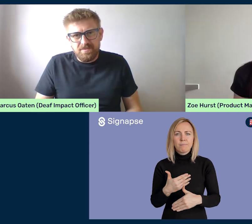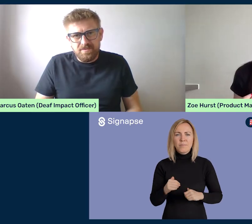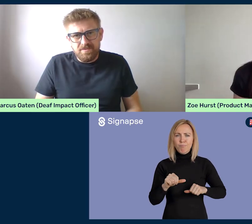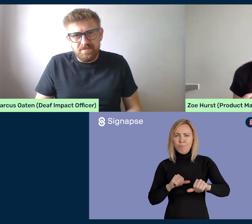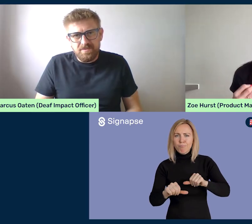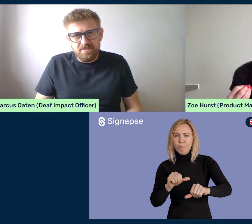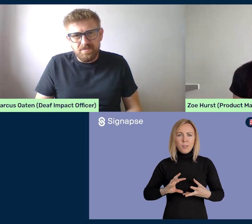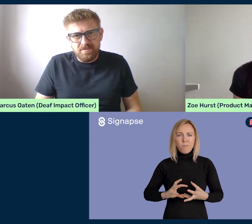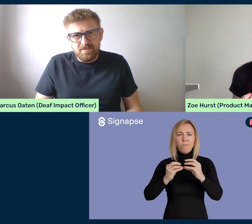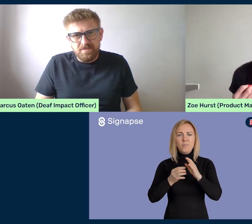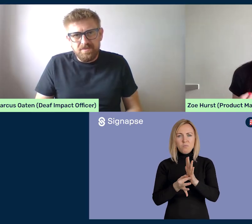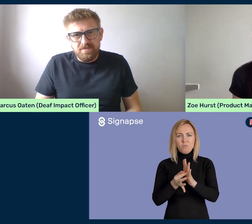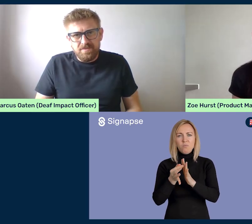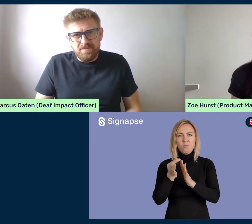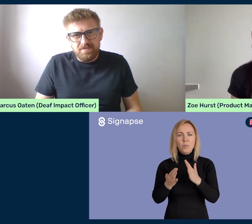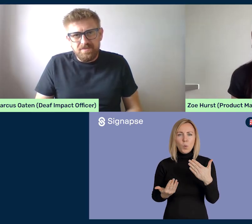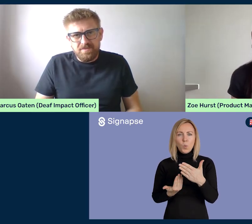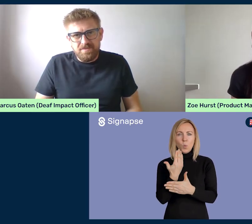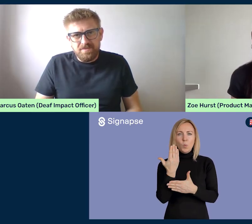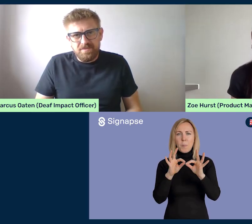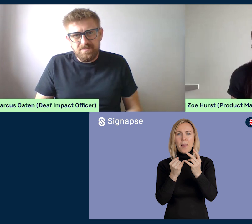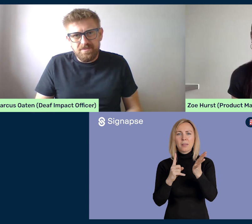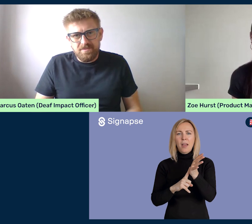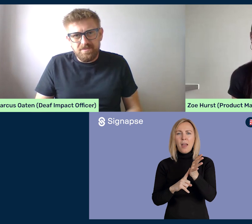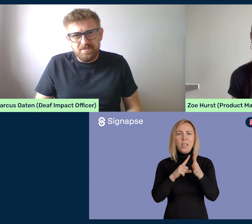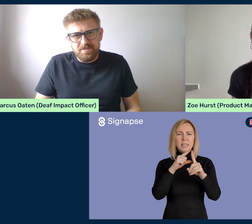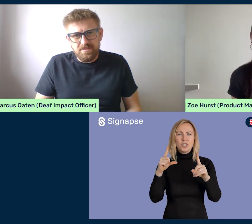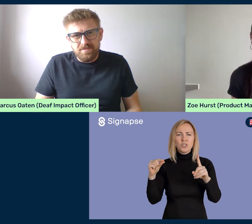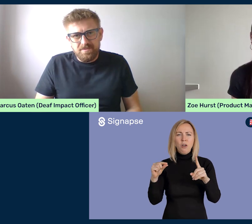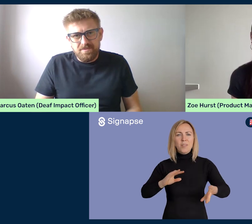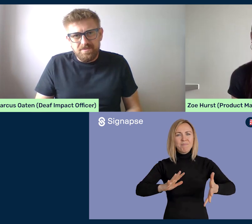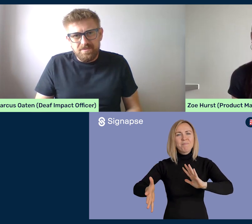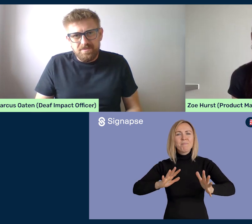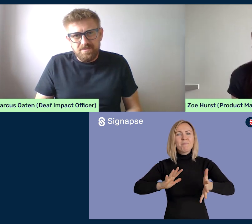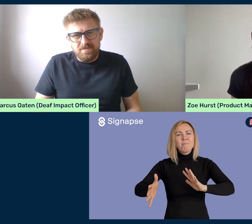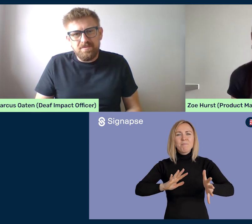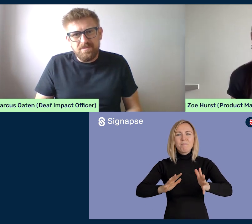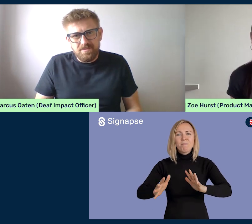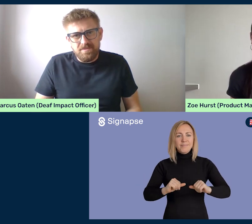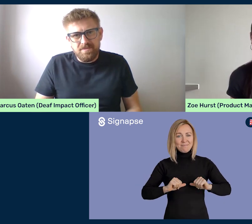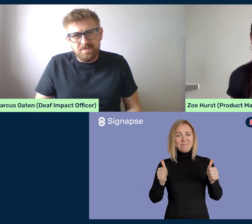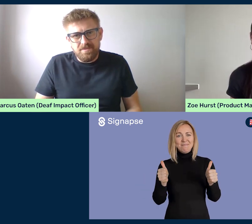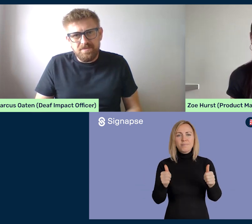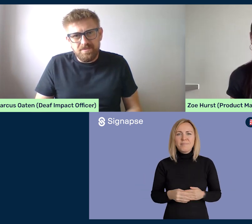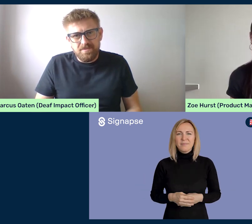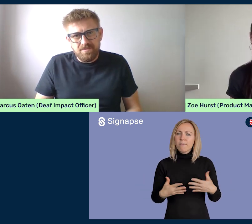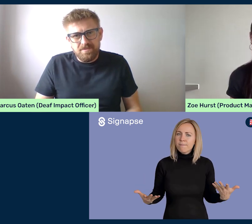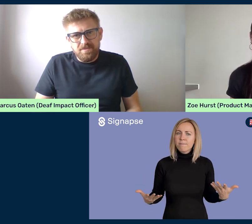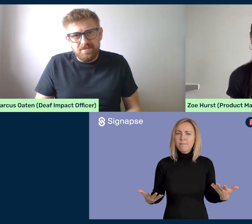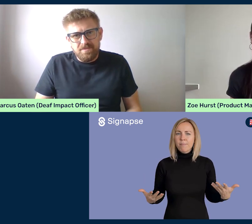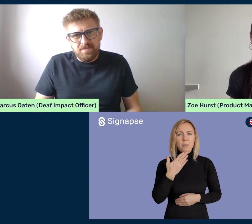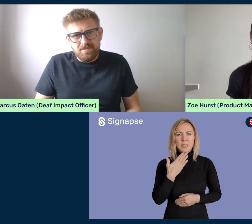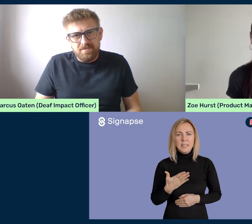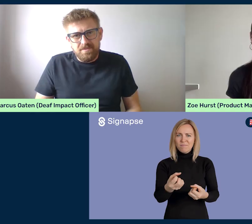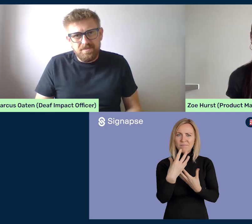we've really helped shape the new BSL digital signers. So could you tell us a bit more about the user sessions that you do?